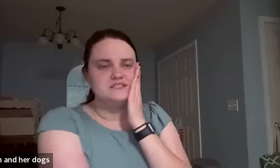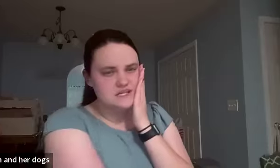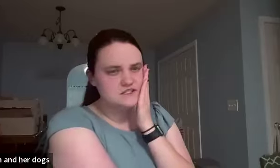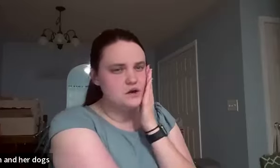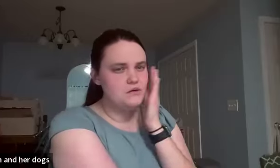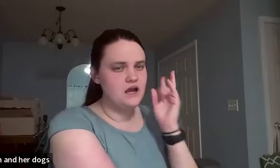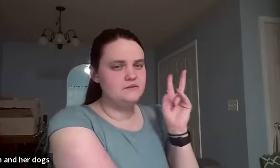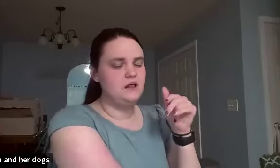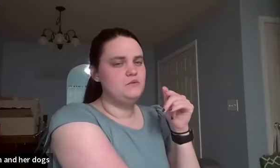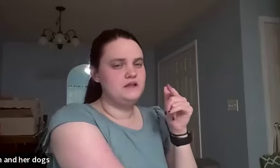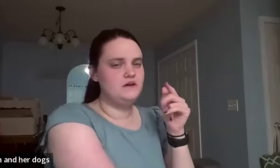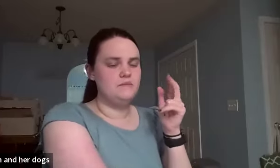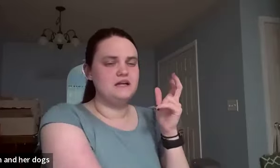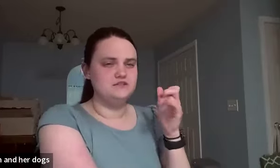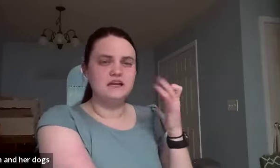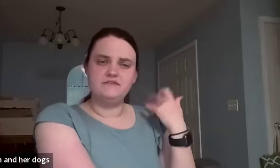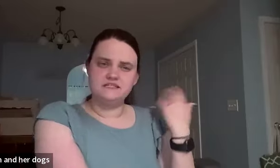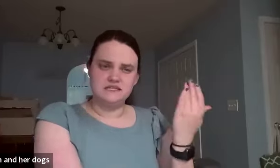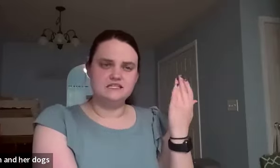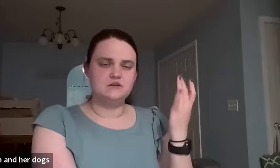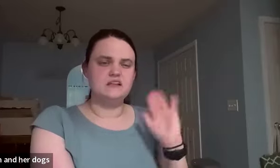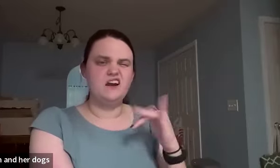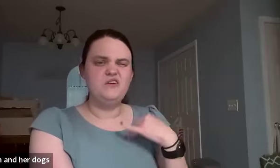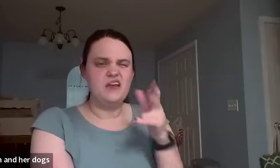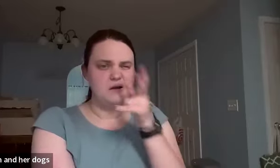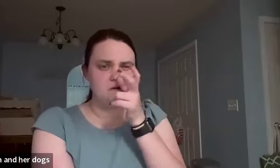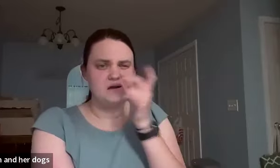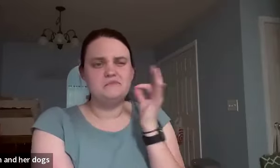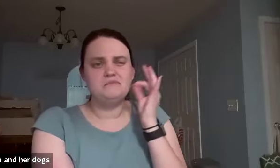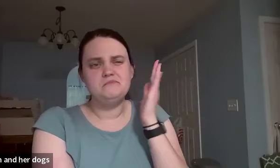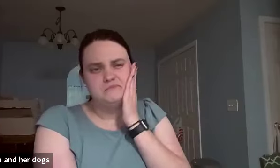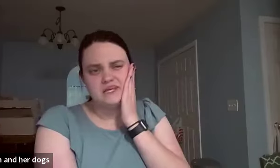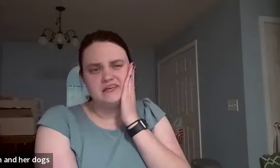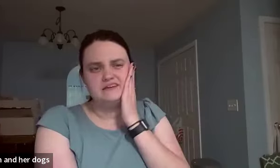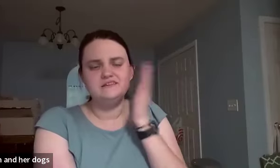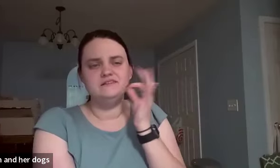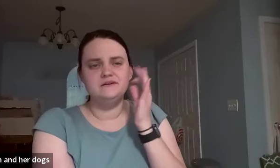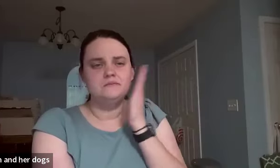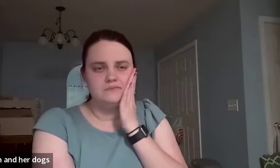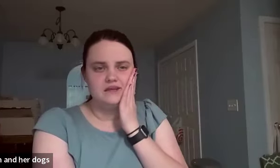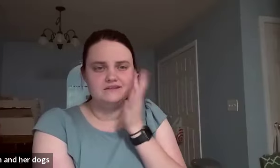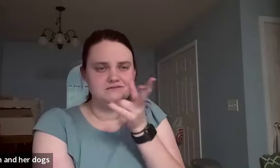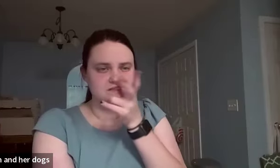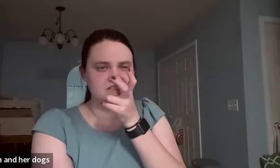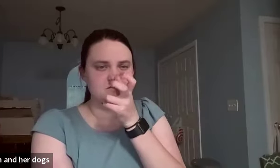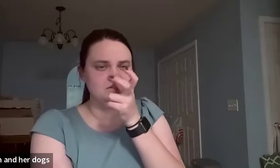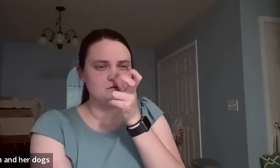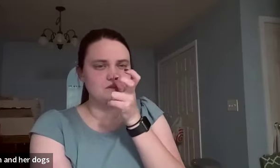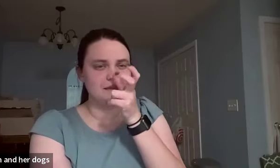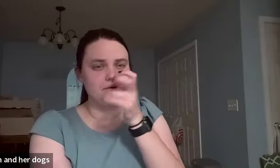That does go kind of apply with, I do like if I see it, it's gonna be like, oh yeah, bug, bee, bee. So still using the word like